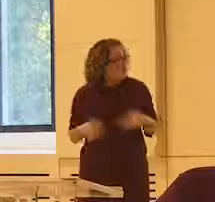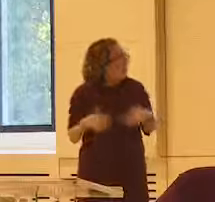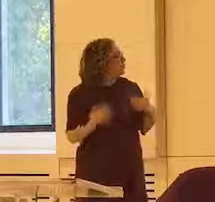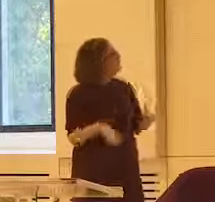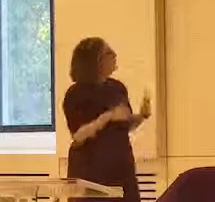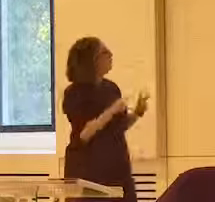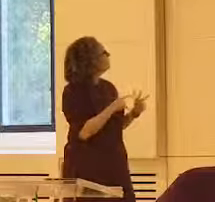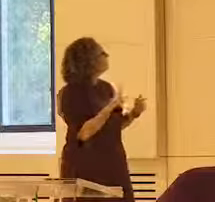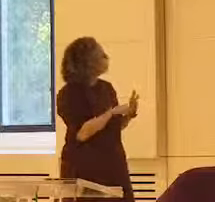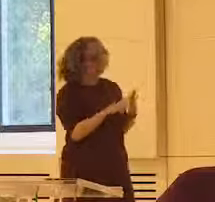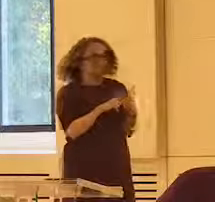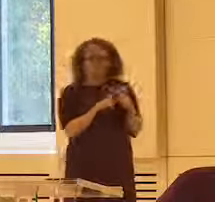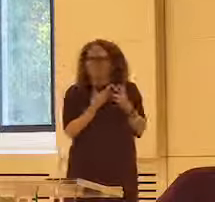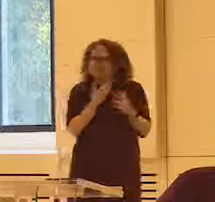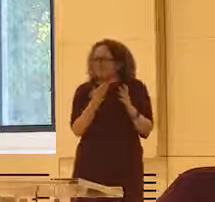major impact.